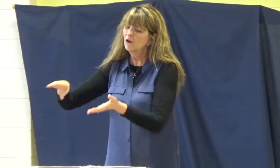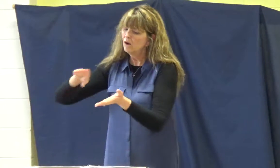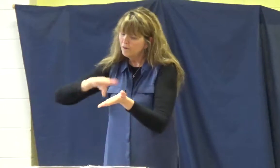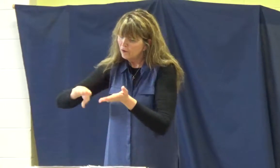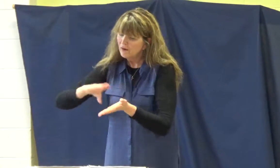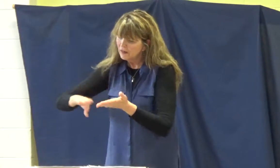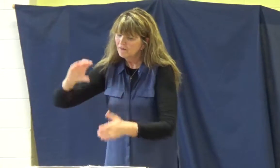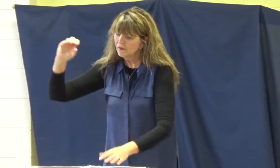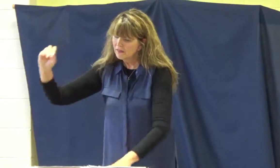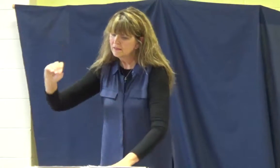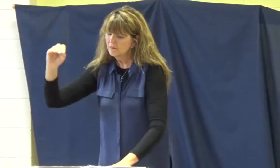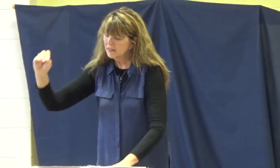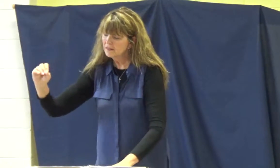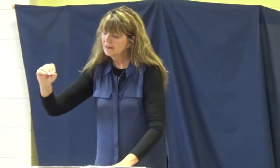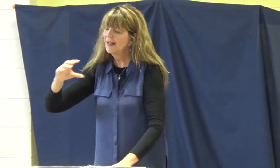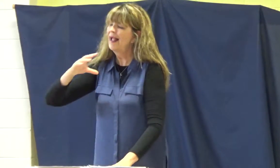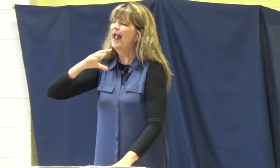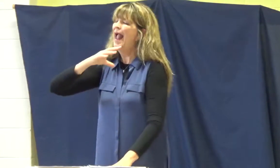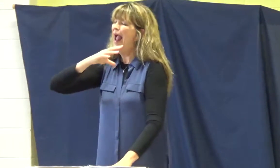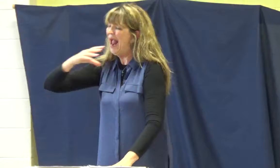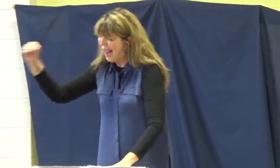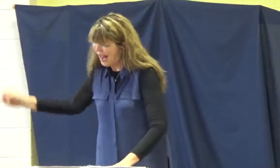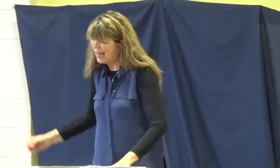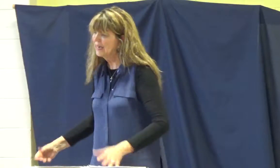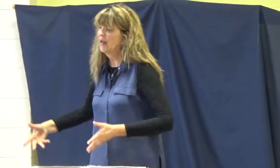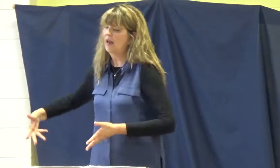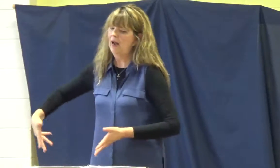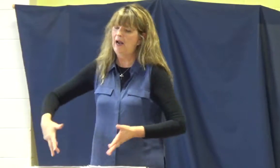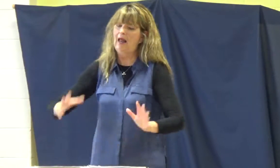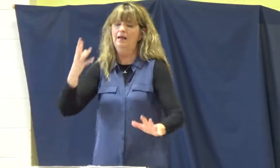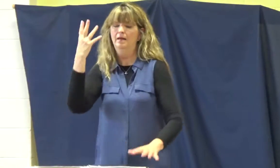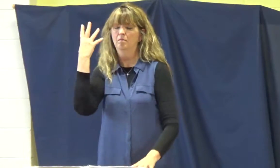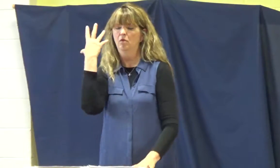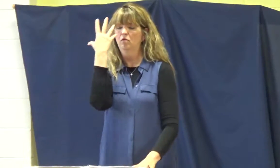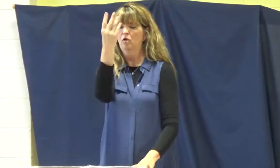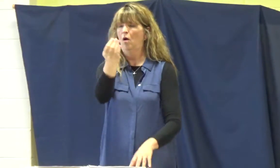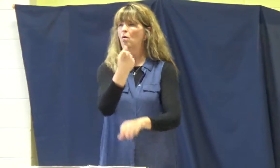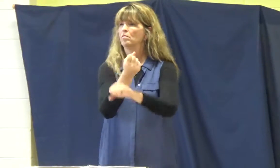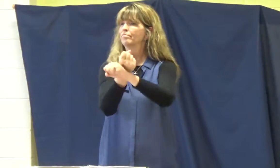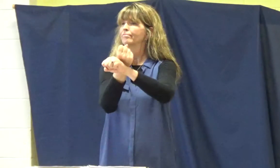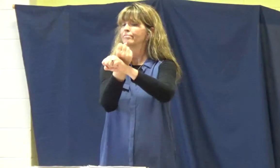asking Philemon, forgive Onesimus and set him free.